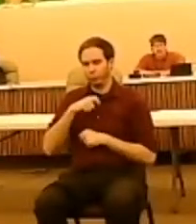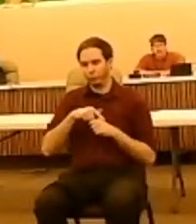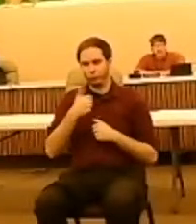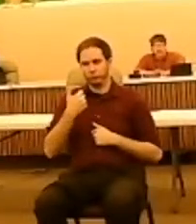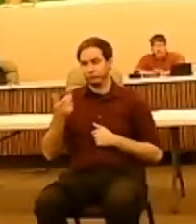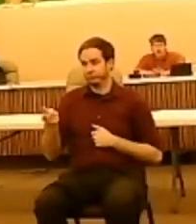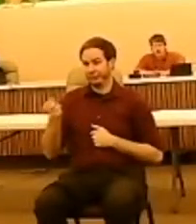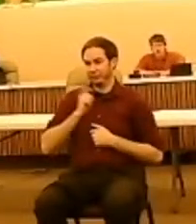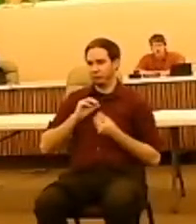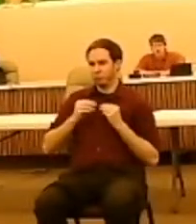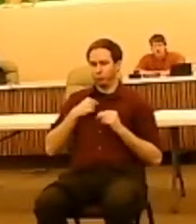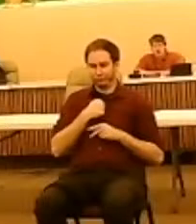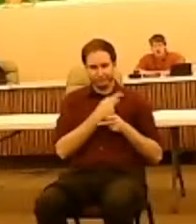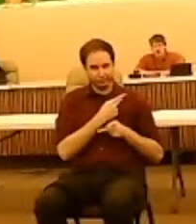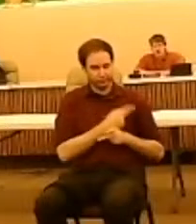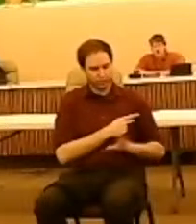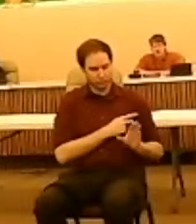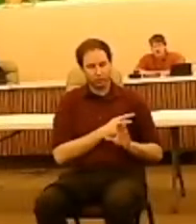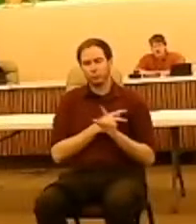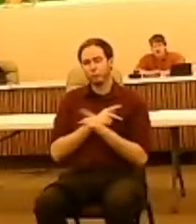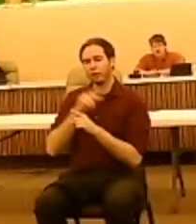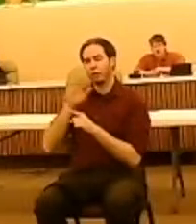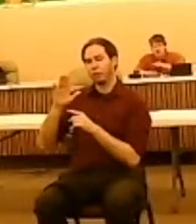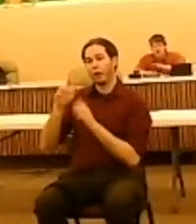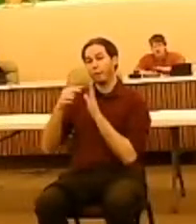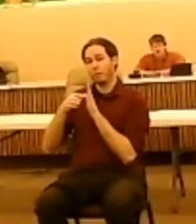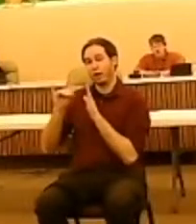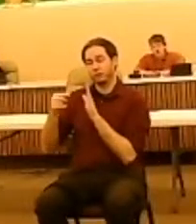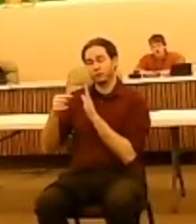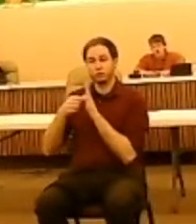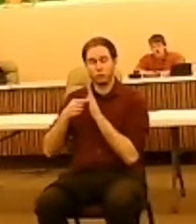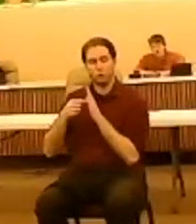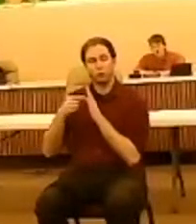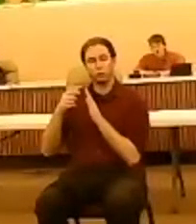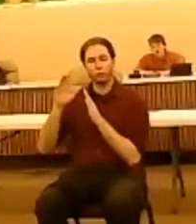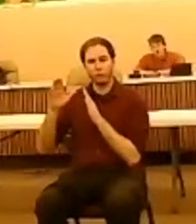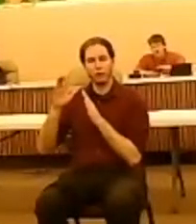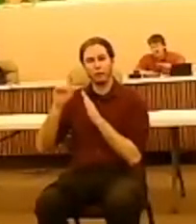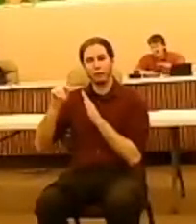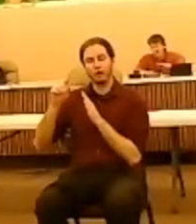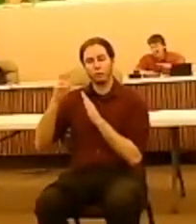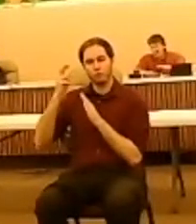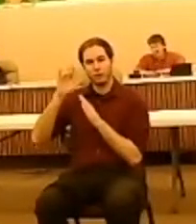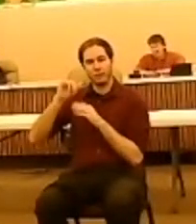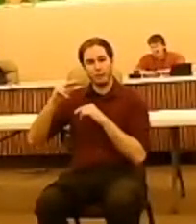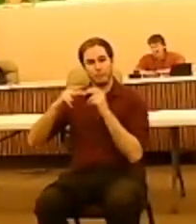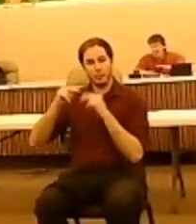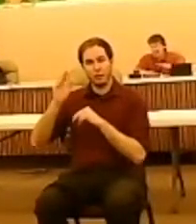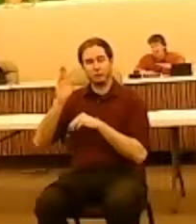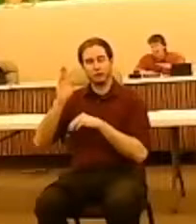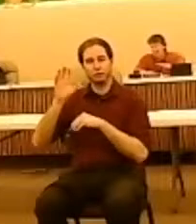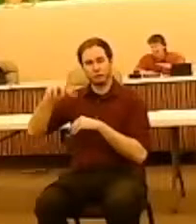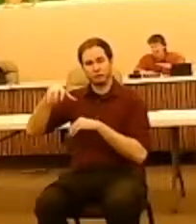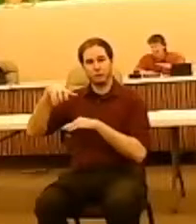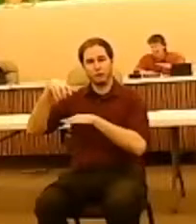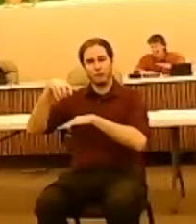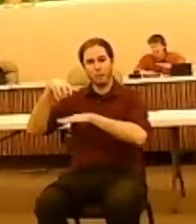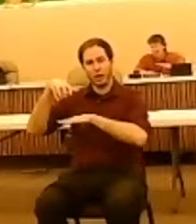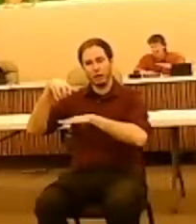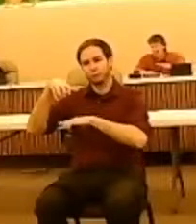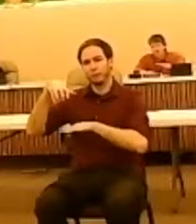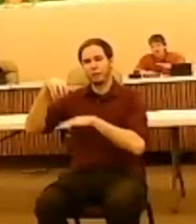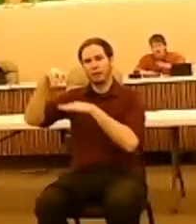ourselves. But in their 3D model, when they did the analysis, that's why the base level of the elevation is higher than it